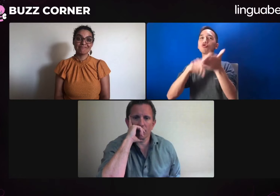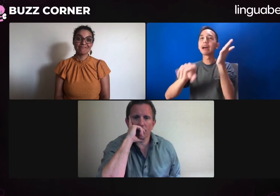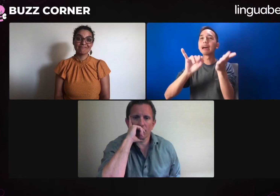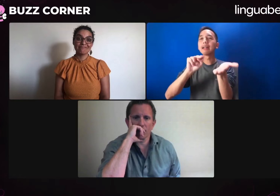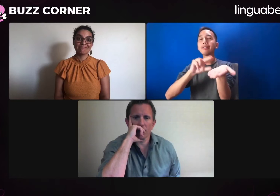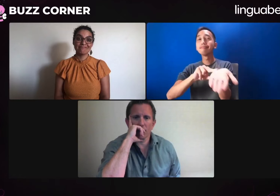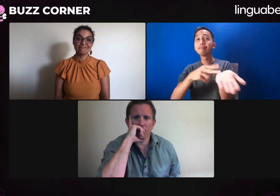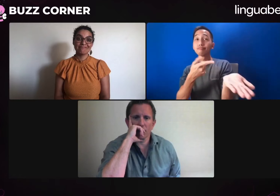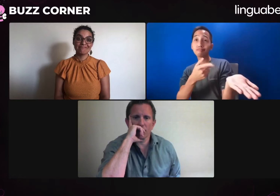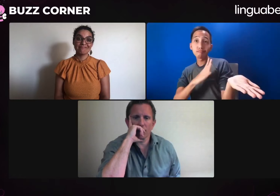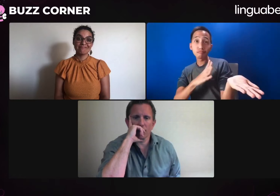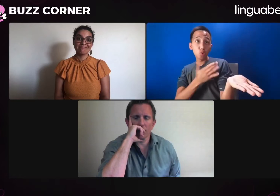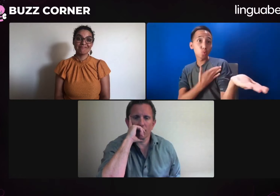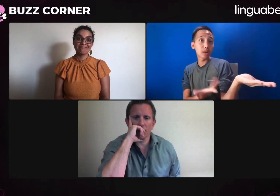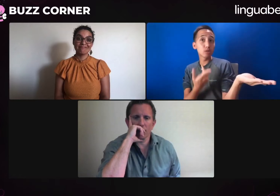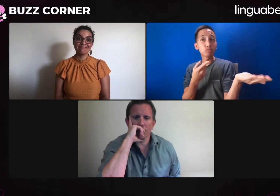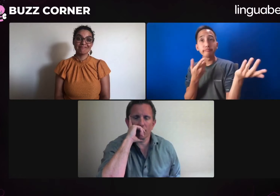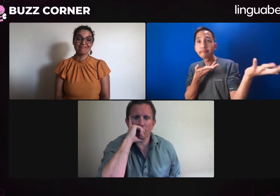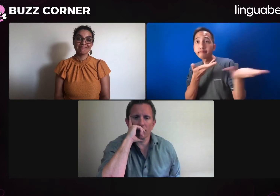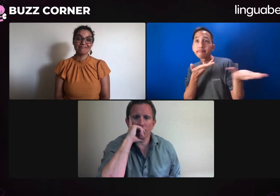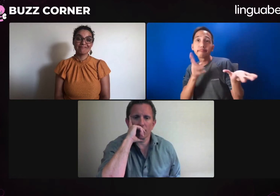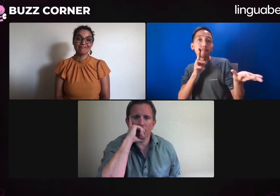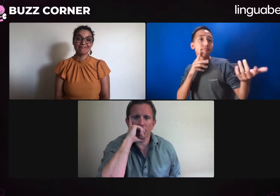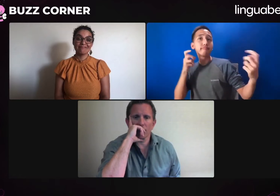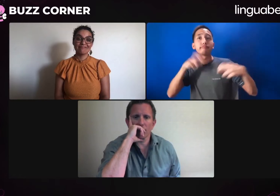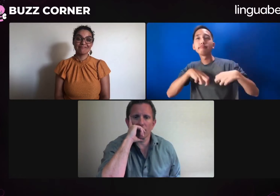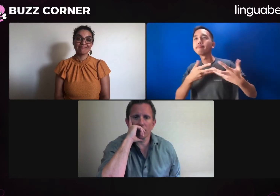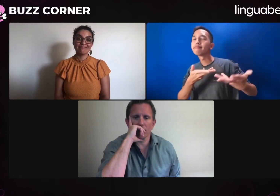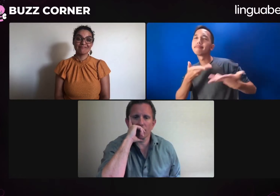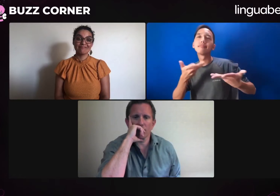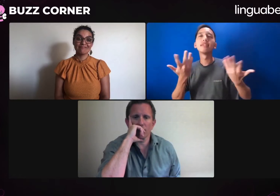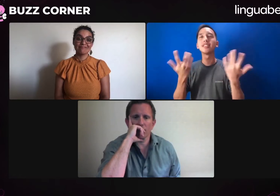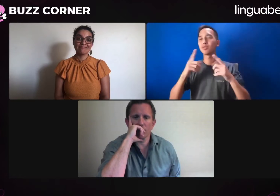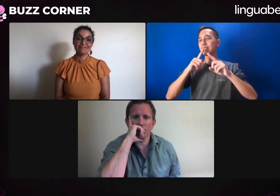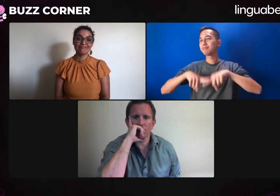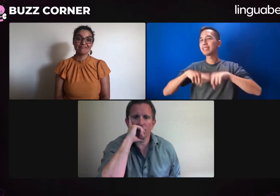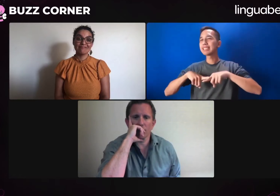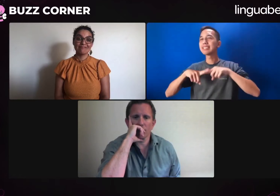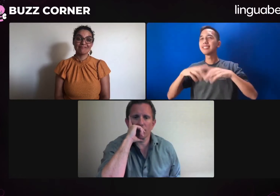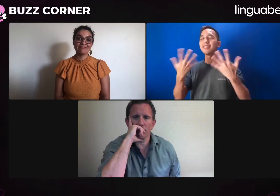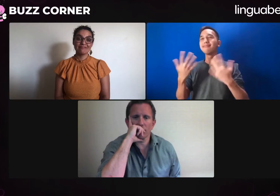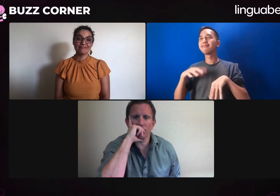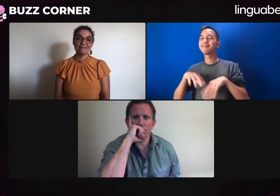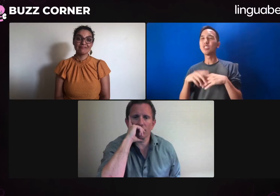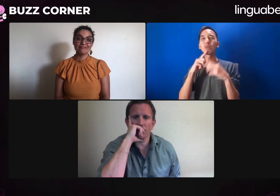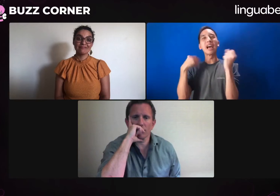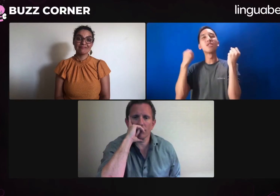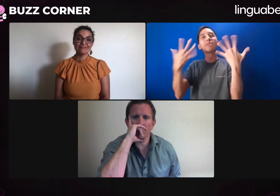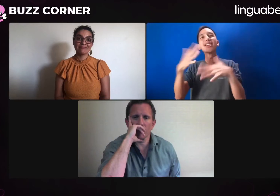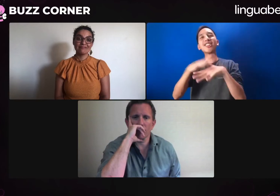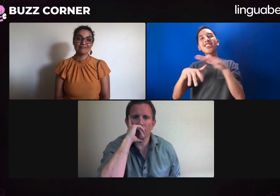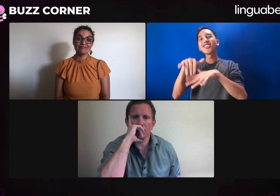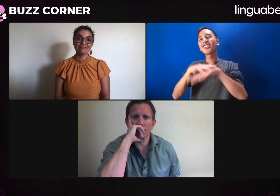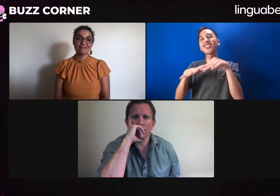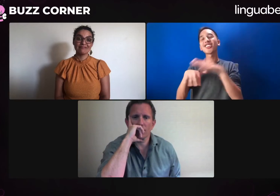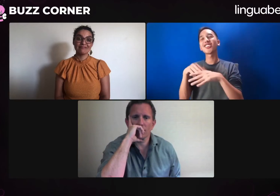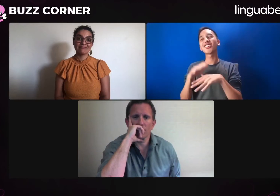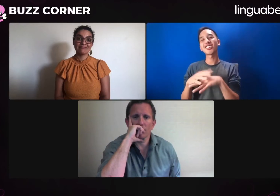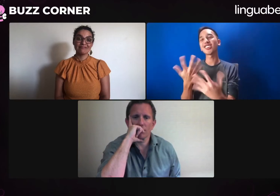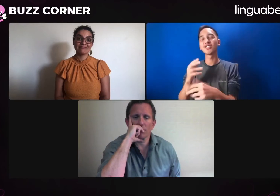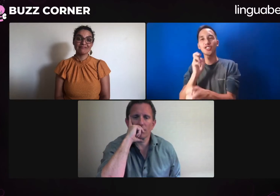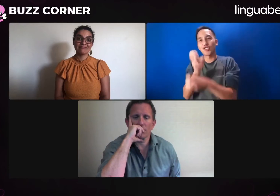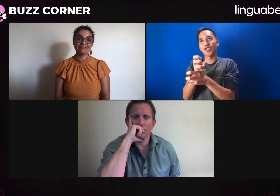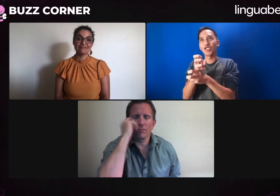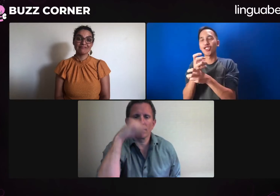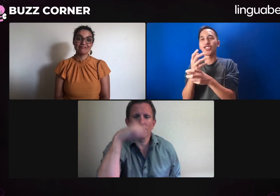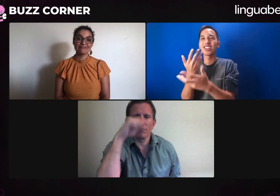everyday people, I think it really all depends. We might need to check in, see if a person is willing and open to this. So again, it depends. There's